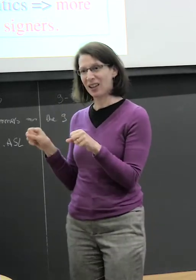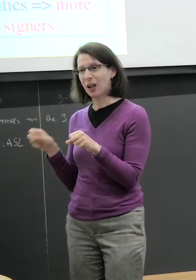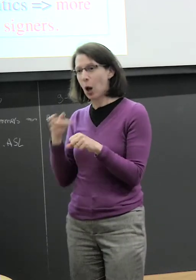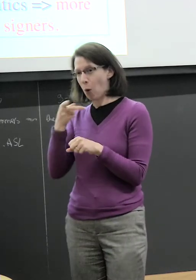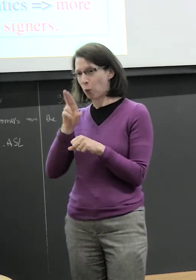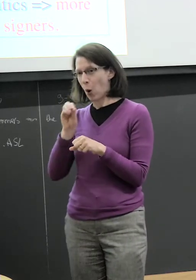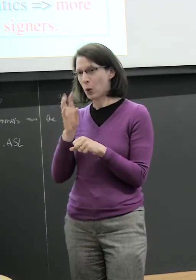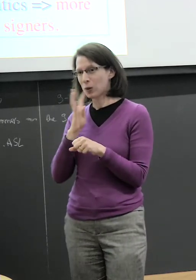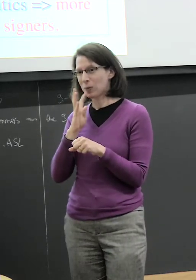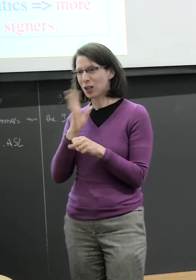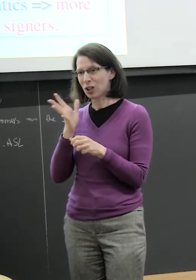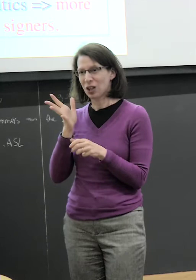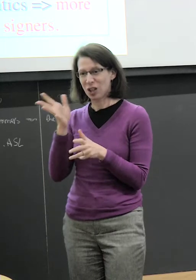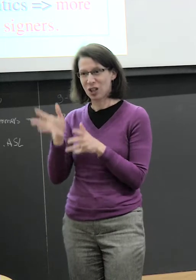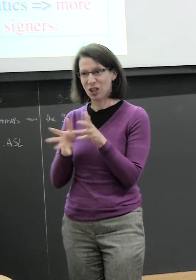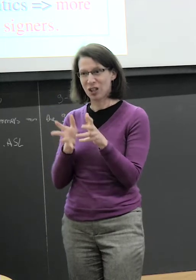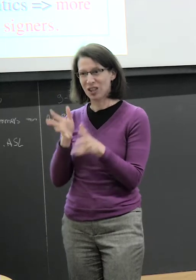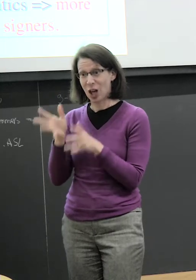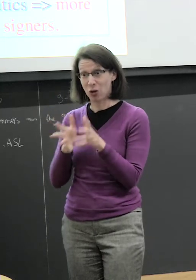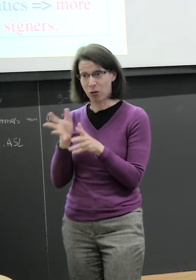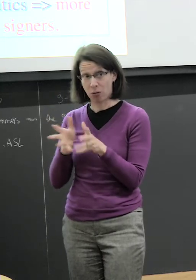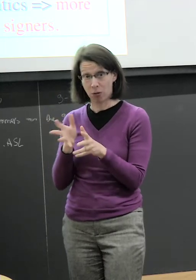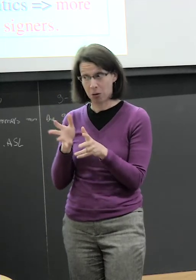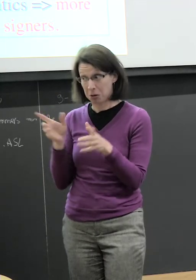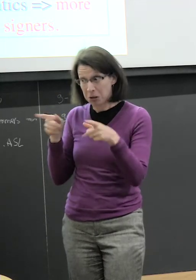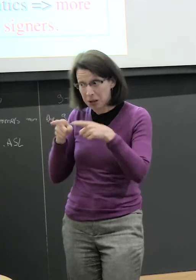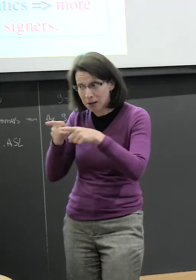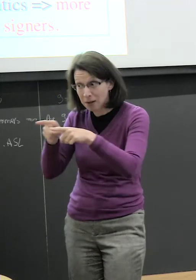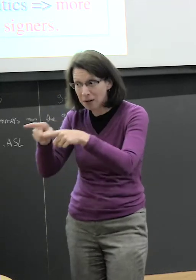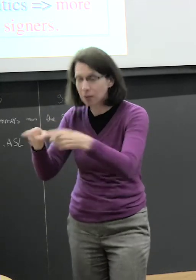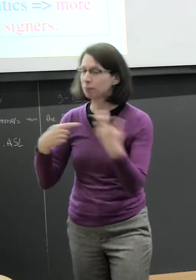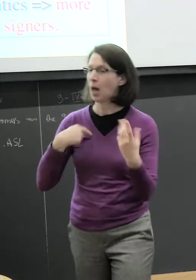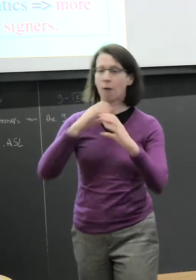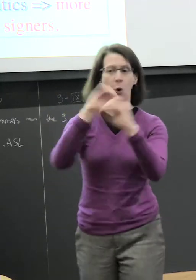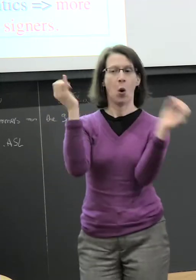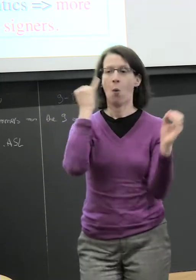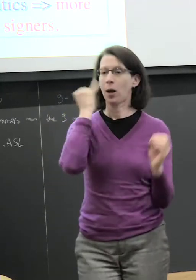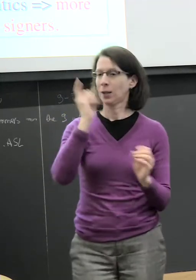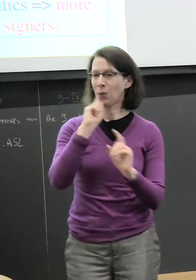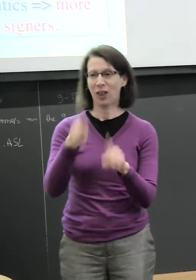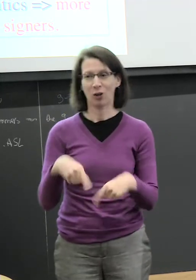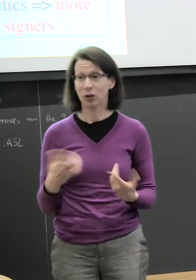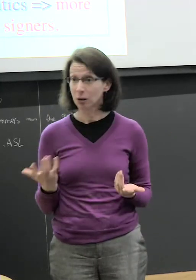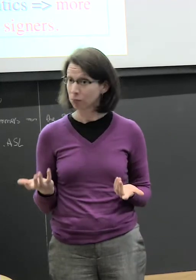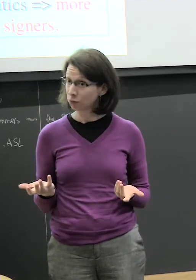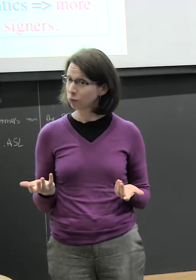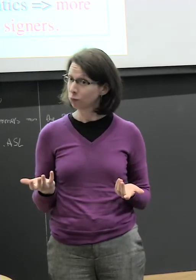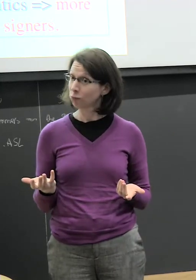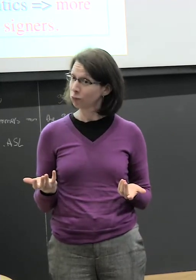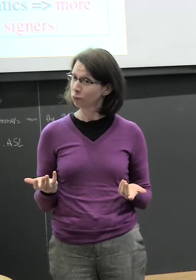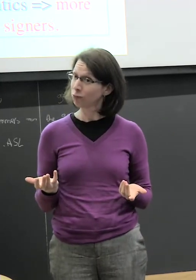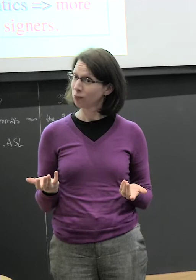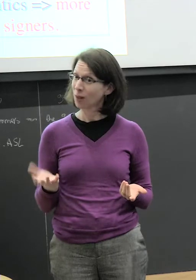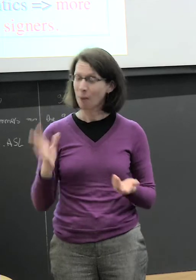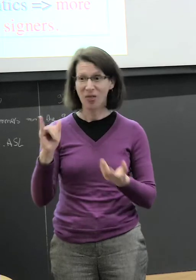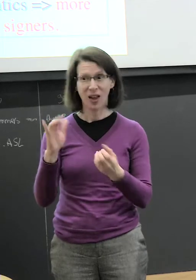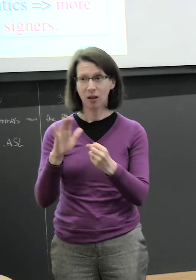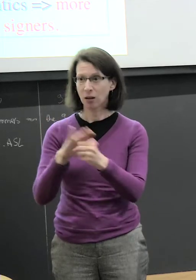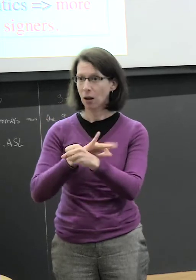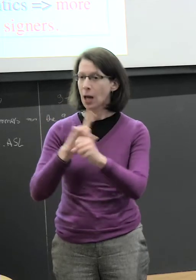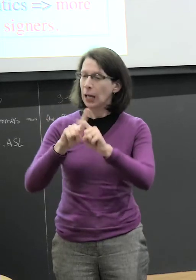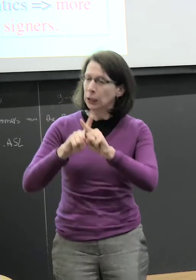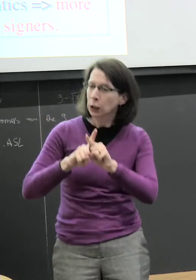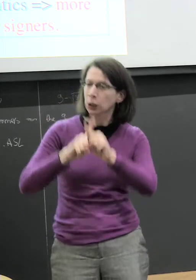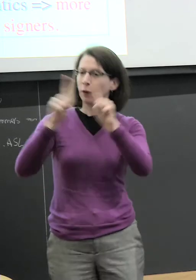use pro-speech gestures? I have absolutely no idea of the answer, but it's totally a